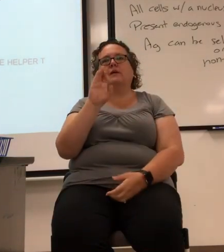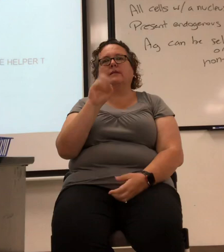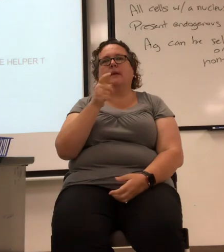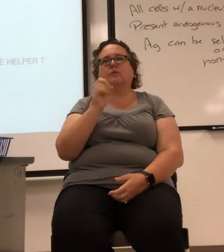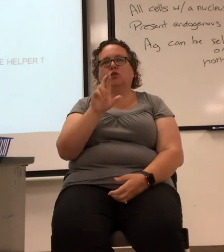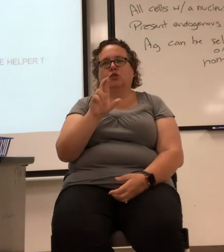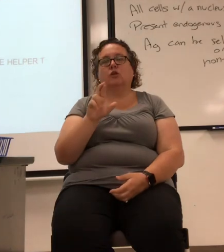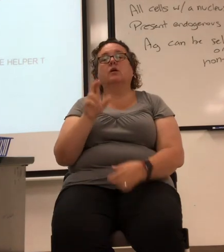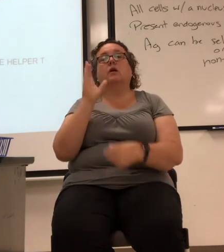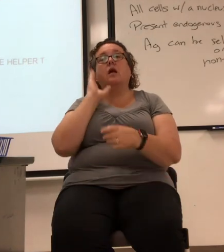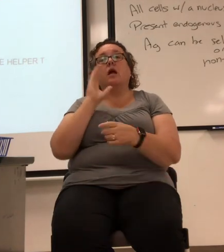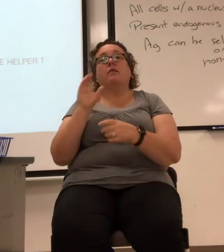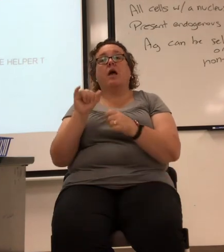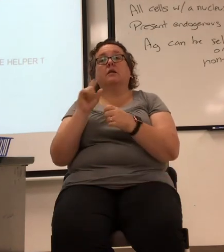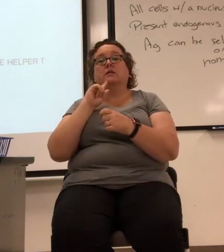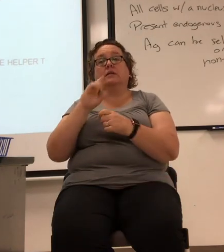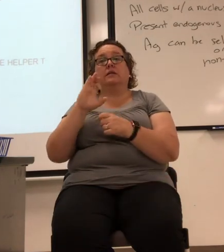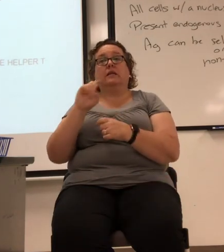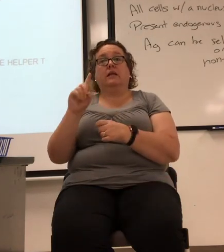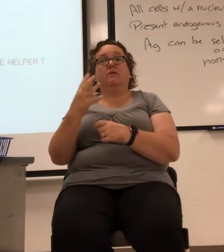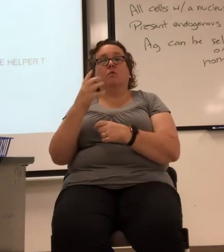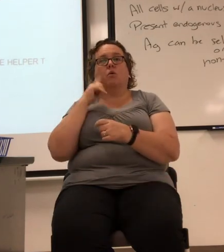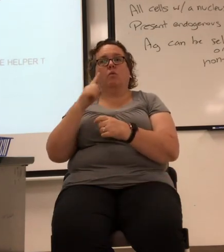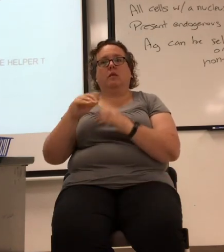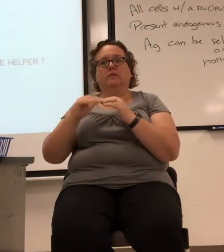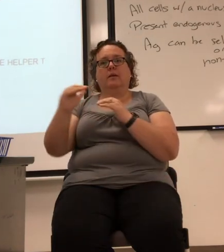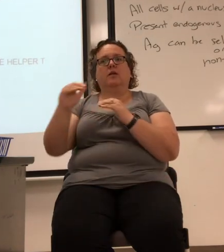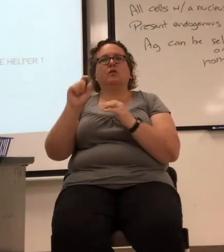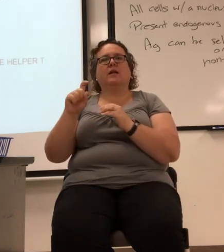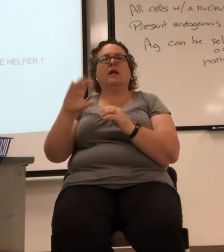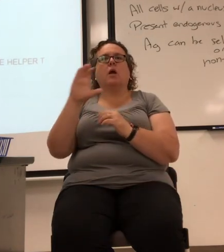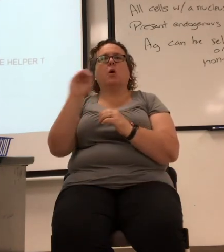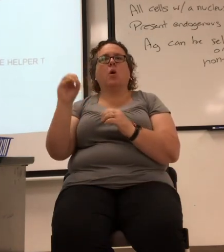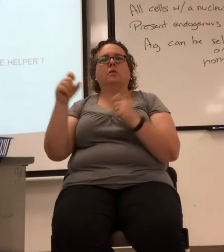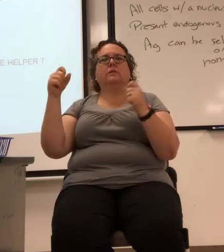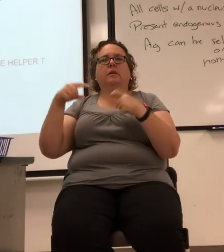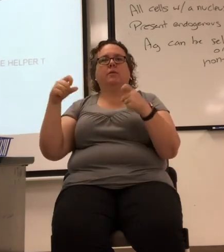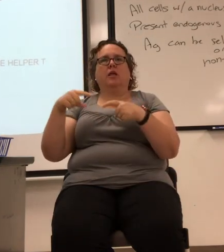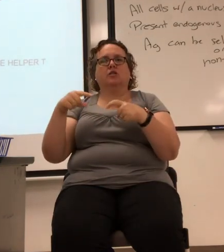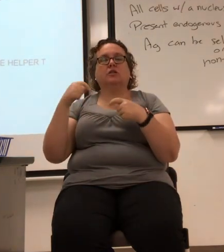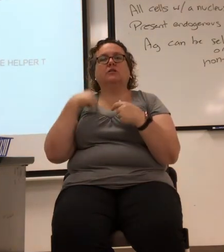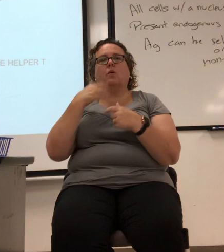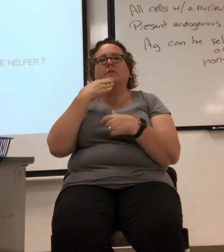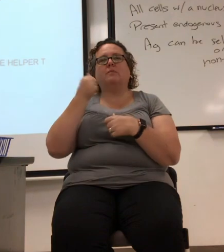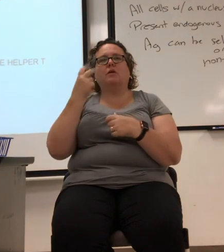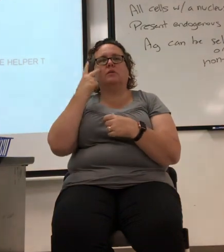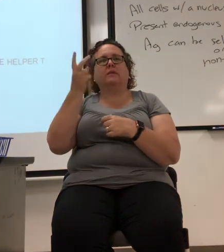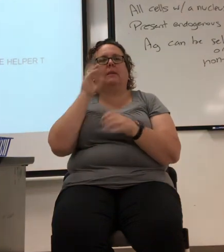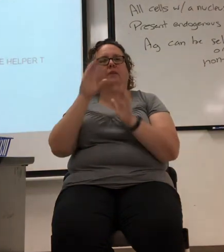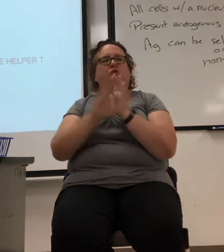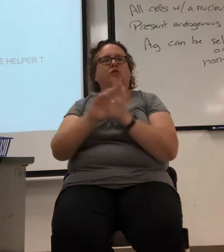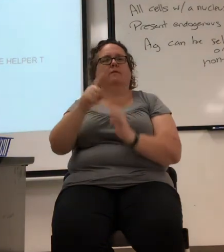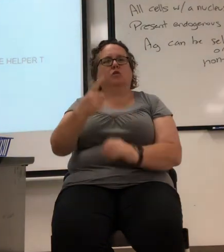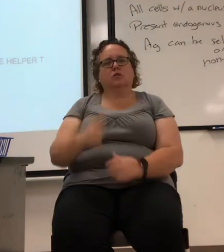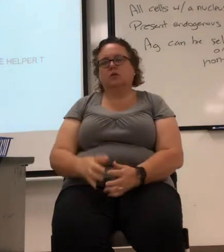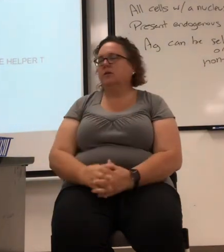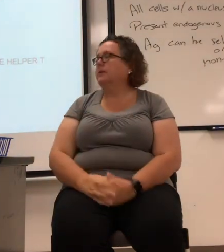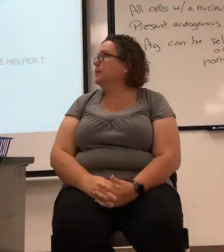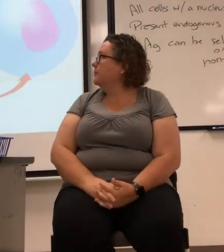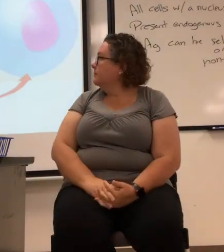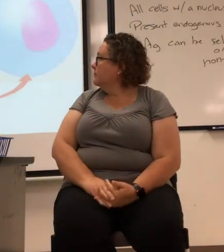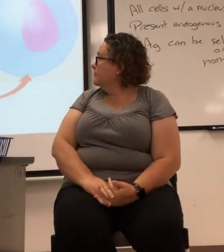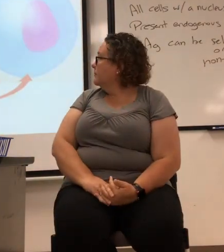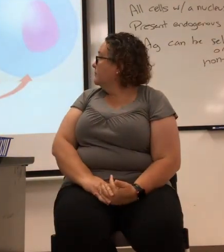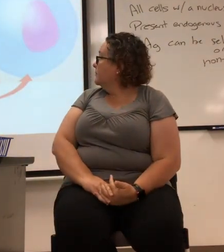There's a CD4 protein that stabilizes it, and you need a co-stimulation. So I think it's better to kind of look at a picture of this first. We'll outline